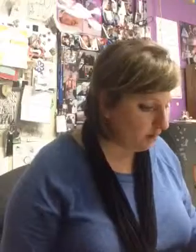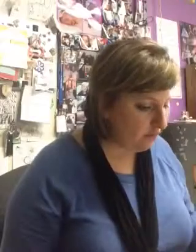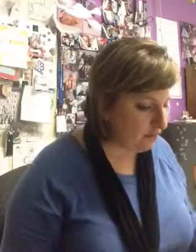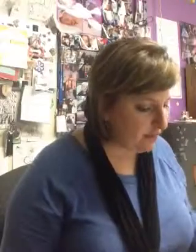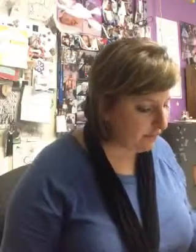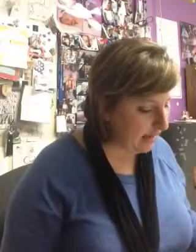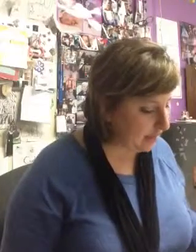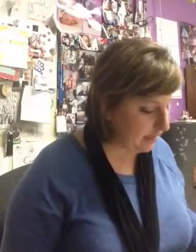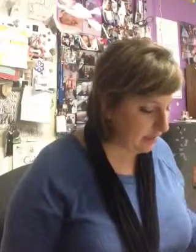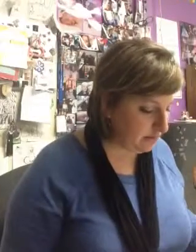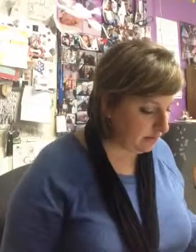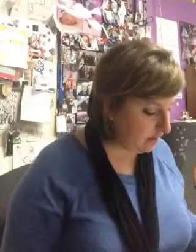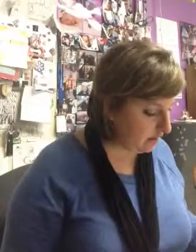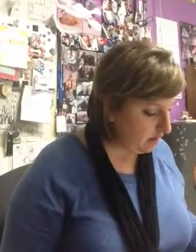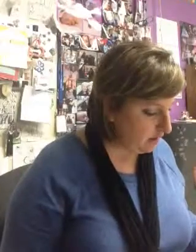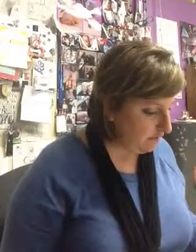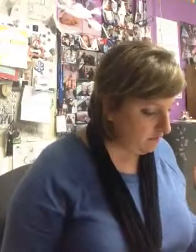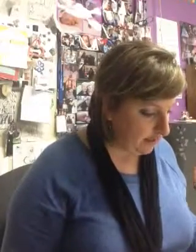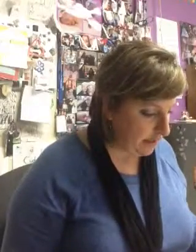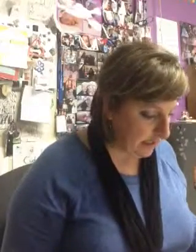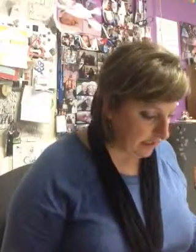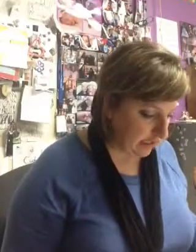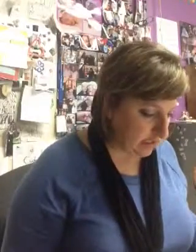for this fact, and this one is fairly easy,